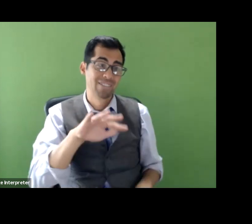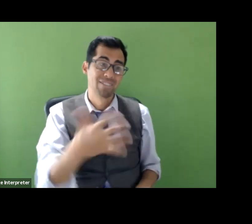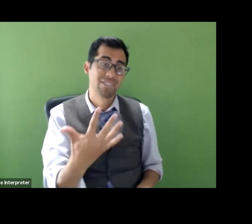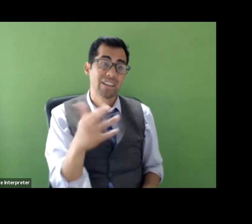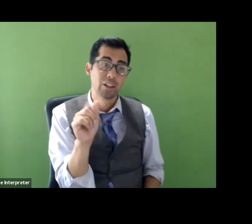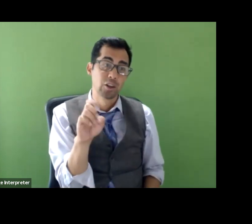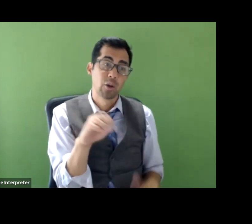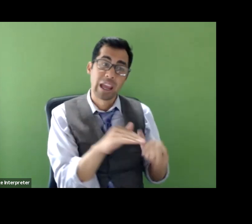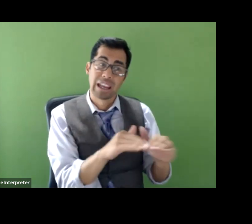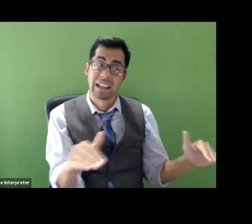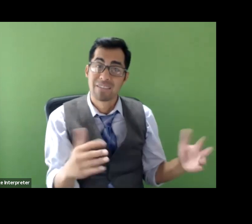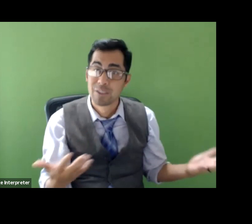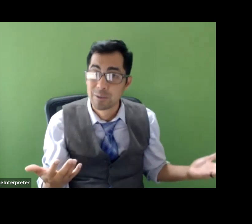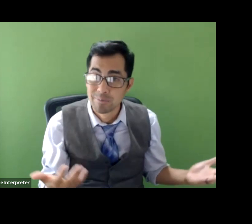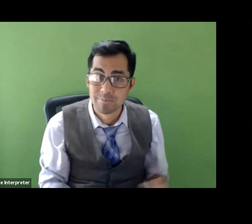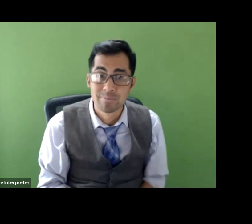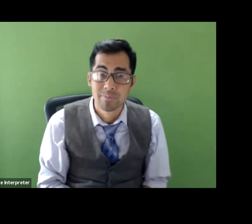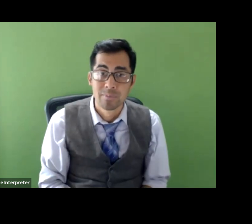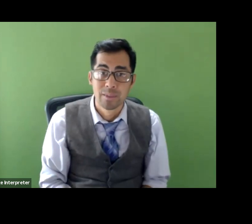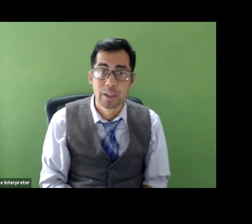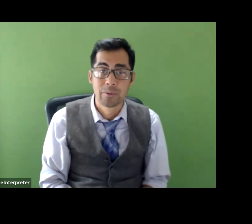grade level? And yet